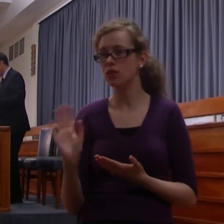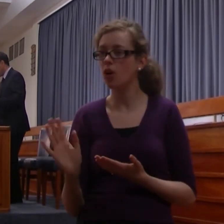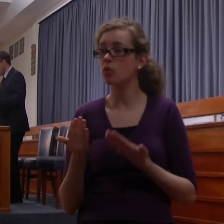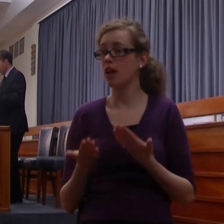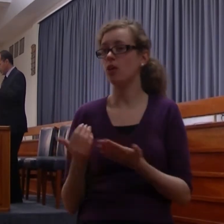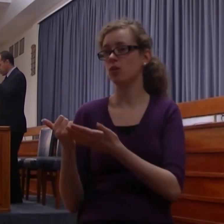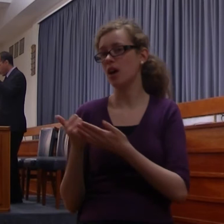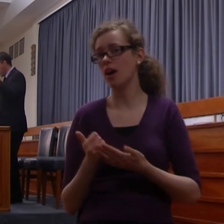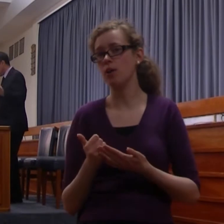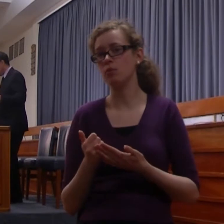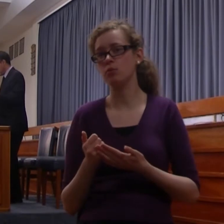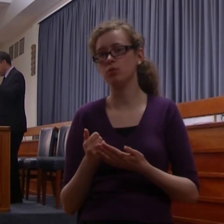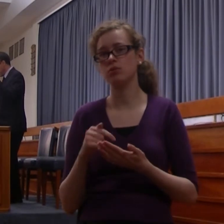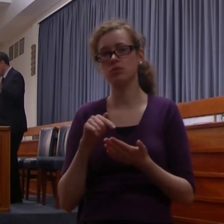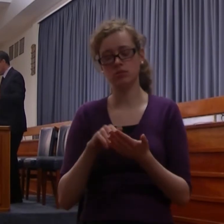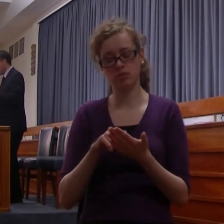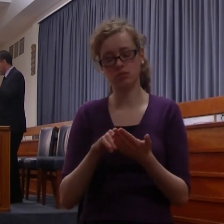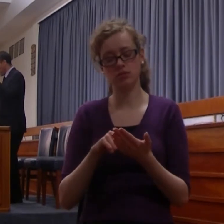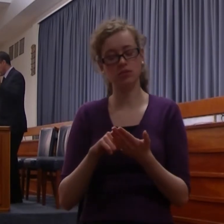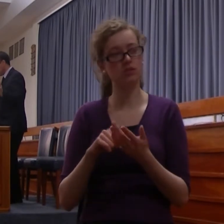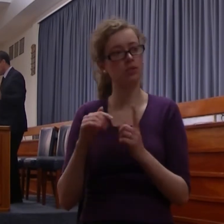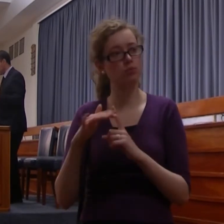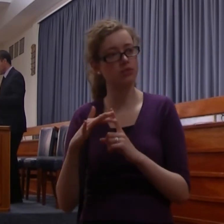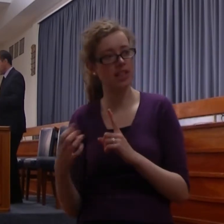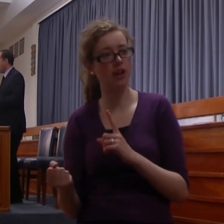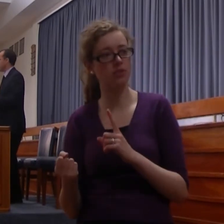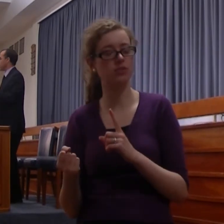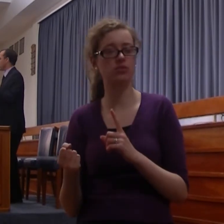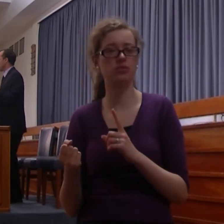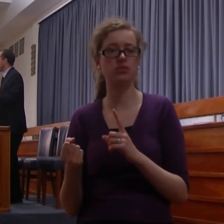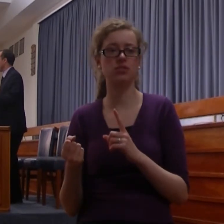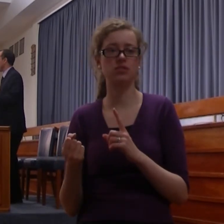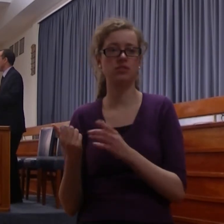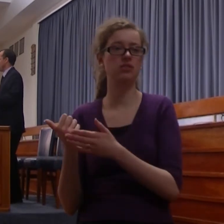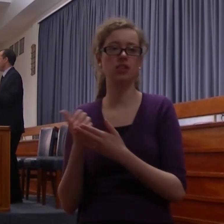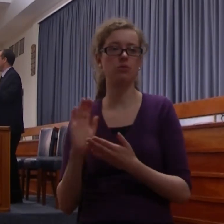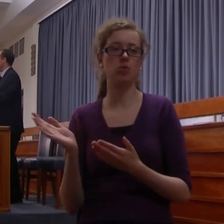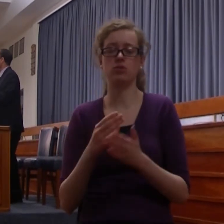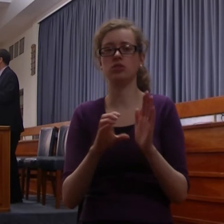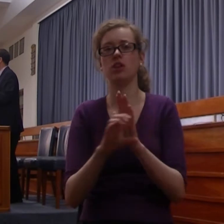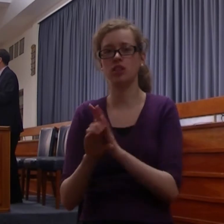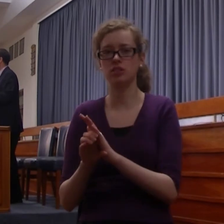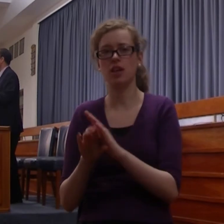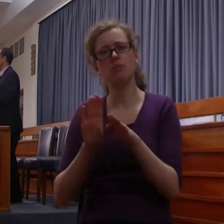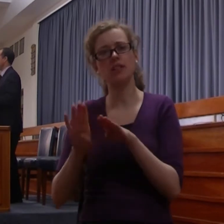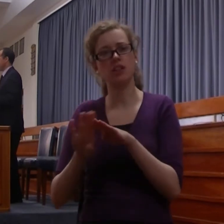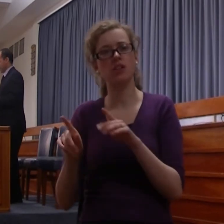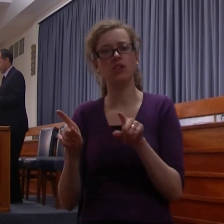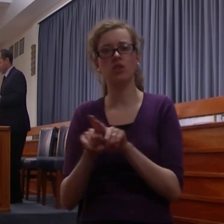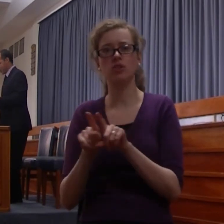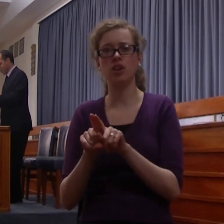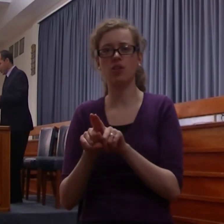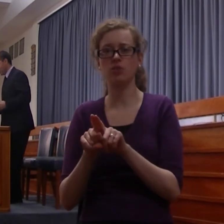relevant message to every church in every age. It is prophetical, it is collective to many,